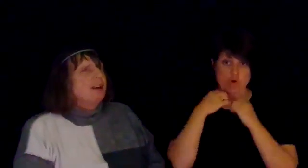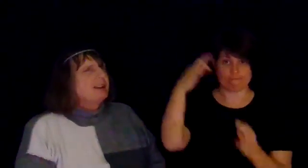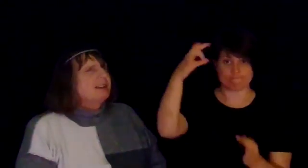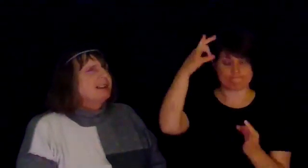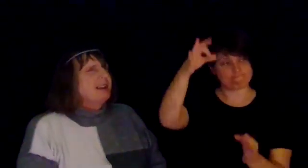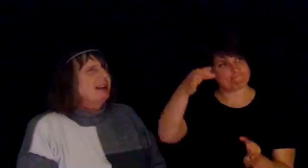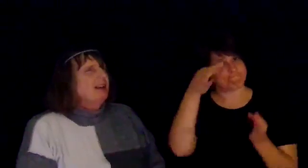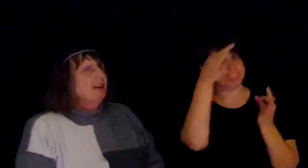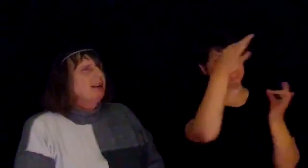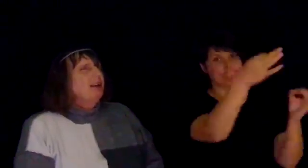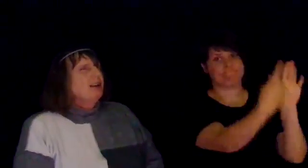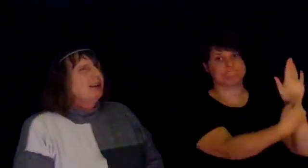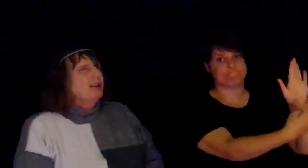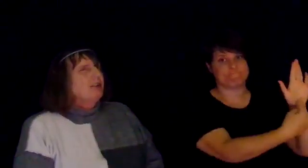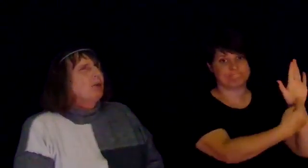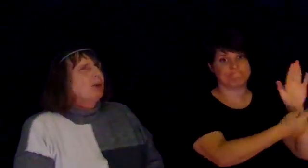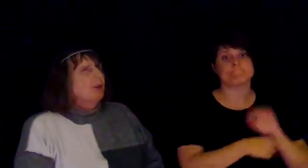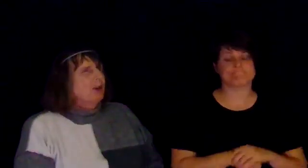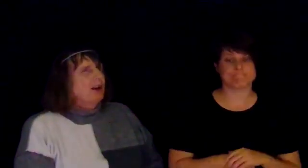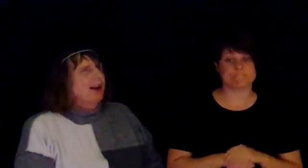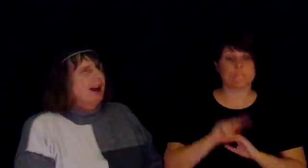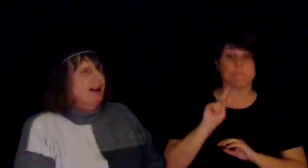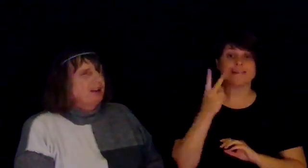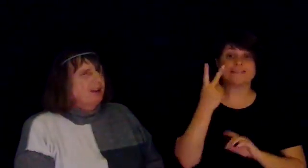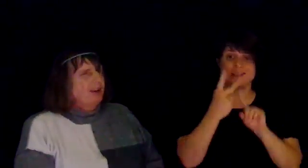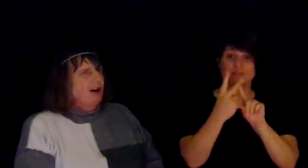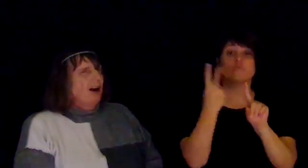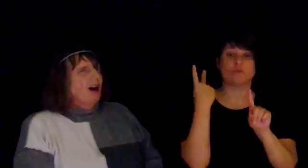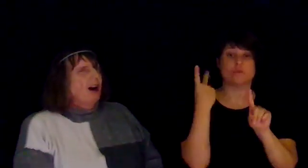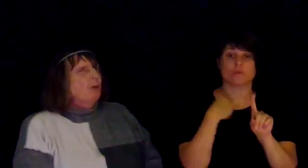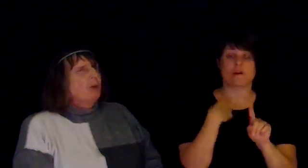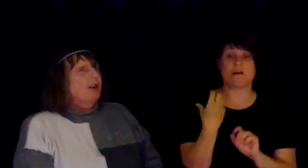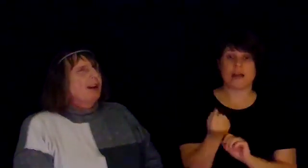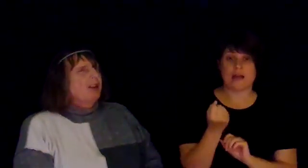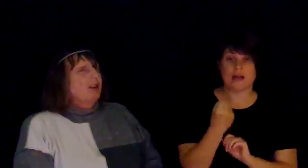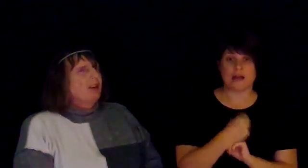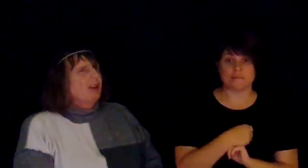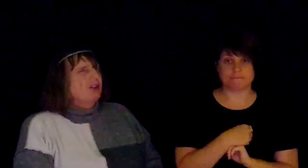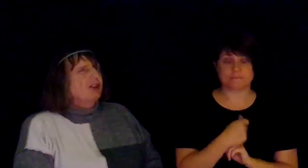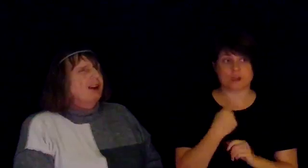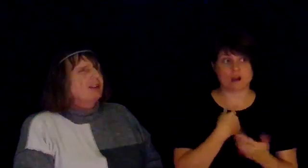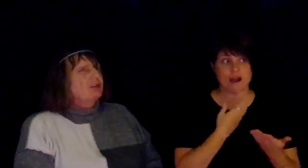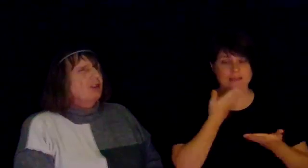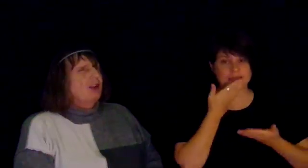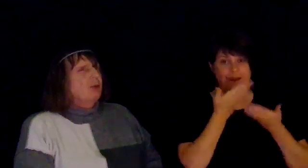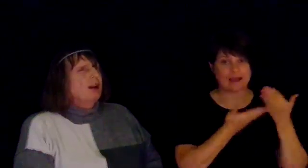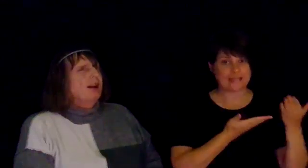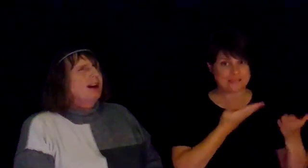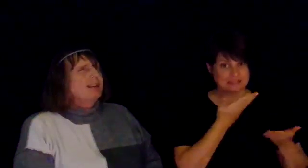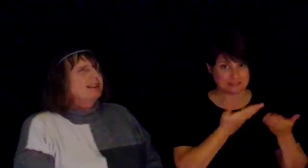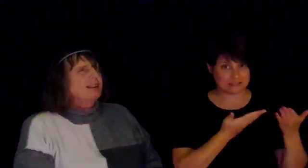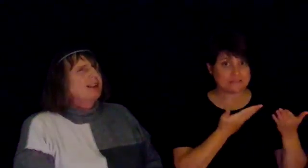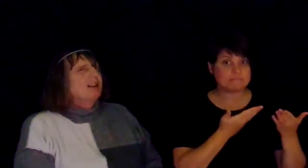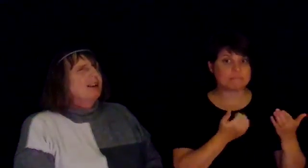During my second review that I had, I pointed out that the changes since